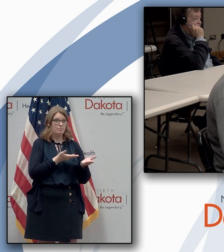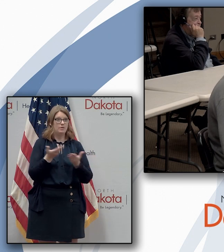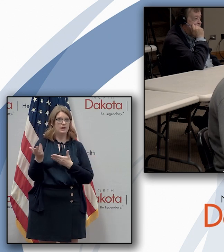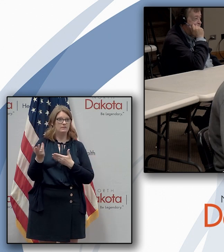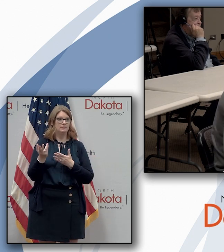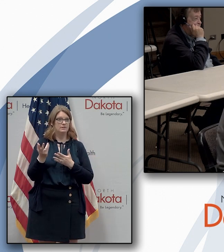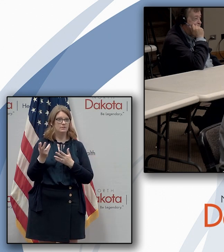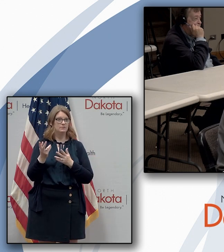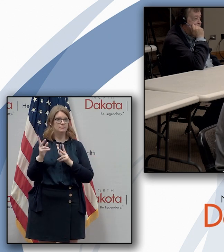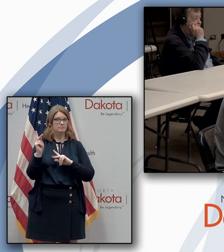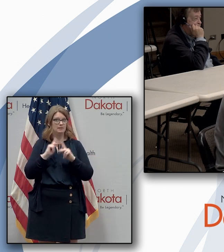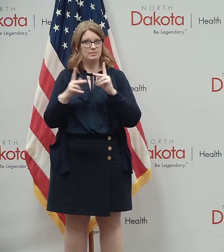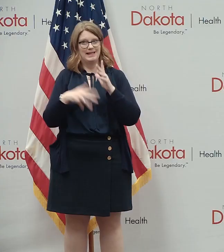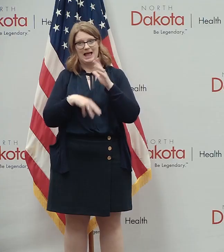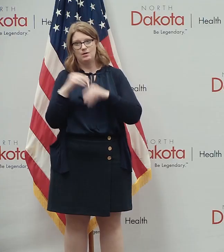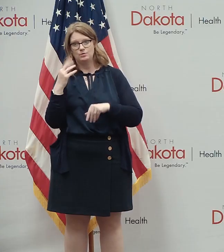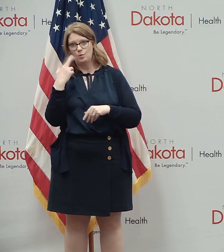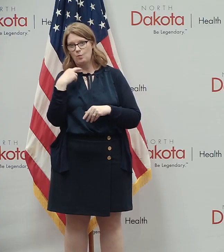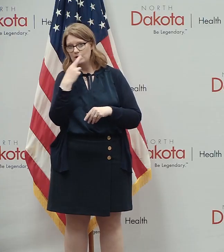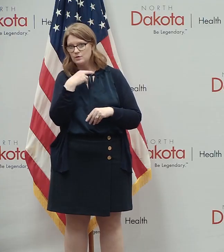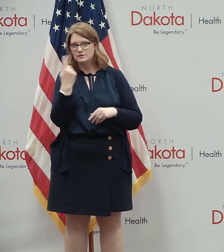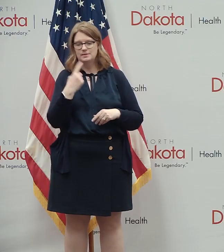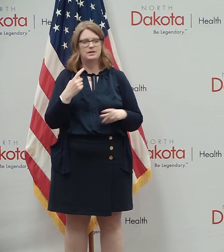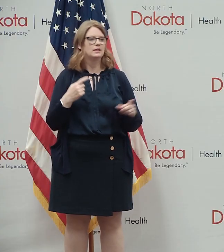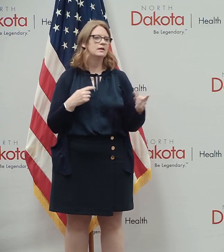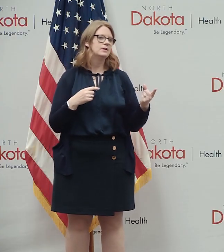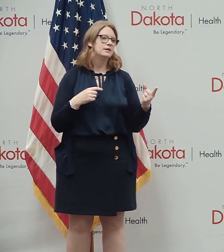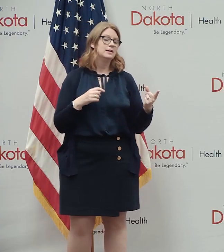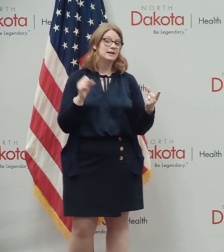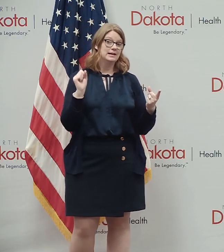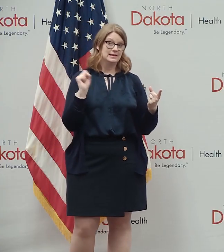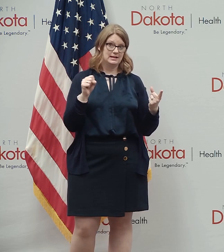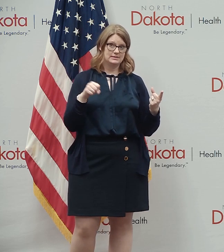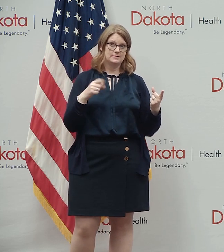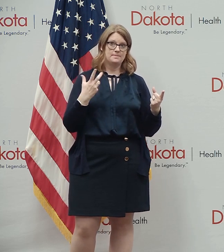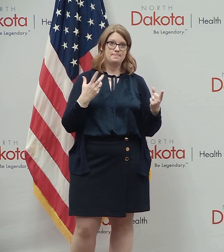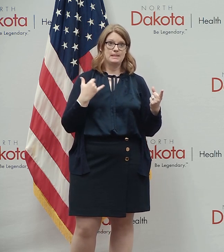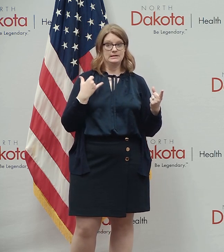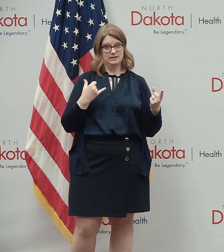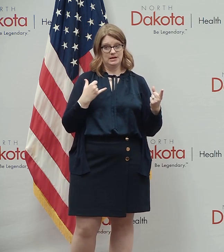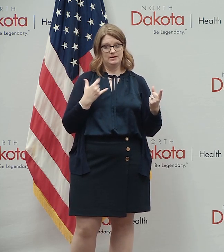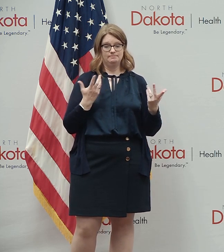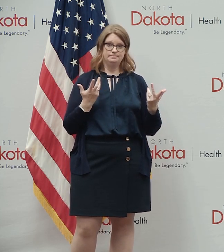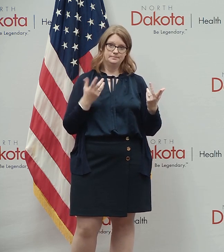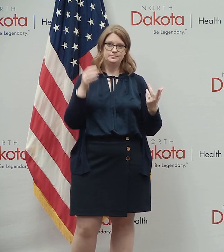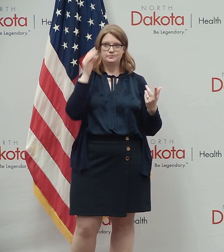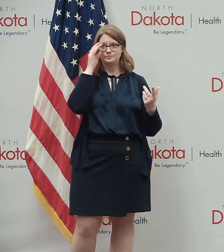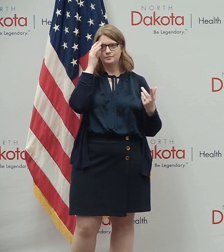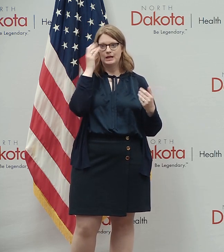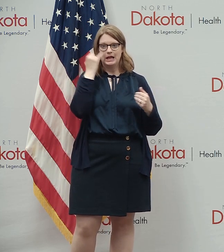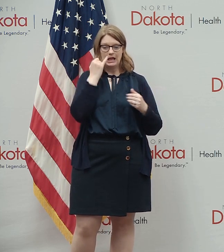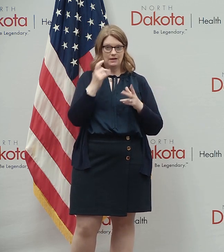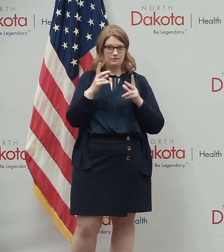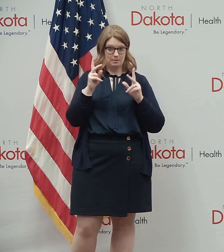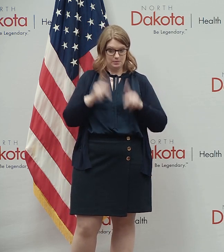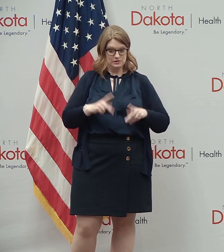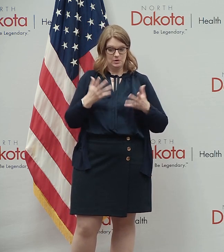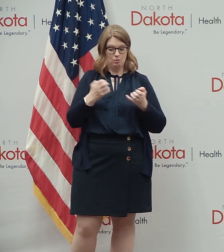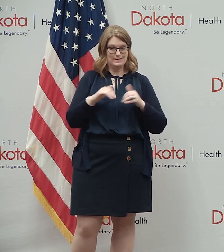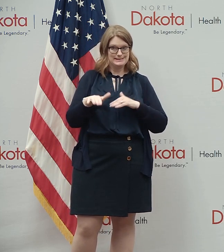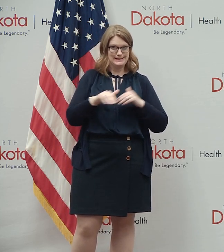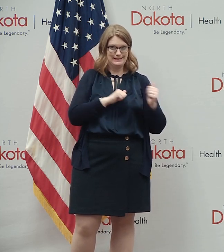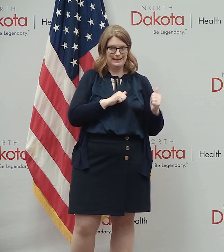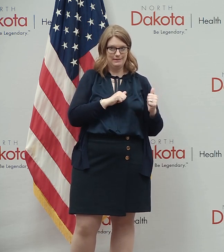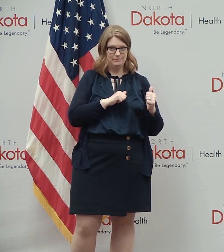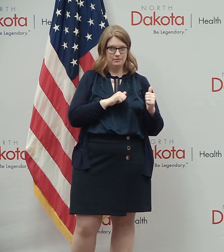or something like that? Yes, so even today, family members can, if a resident wants to leave, we